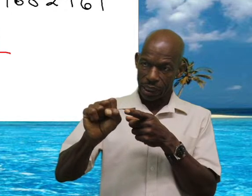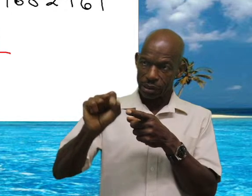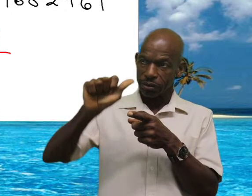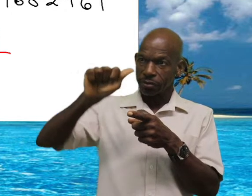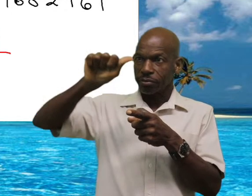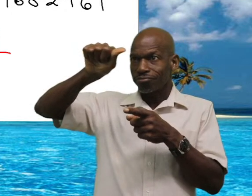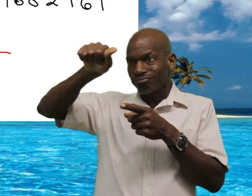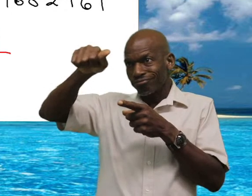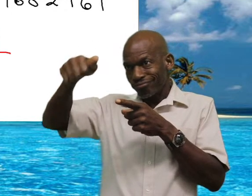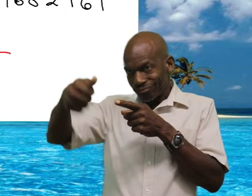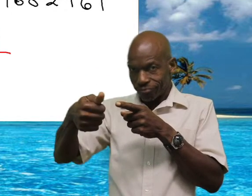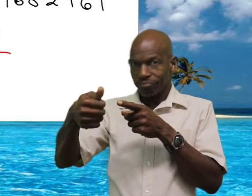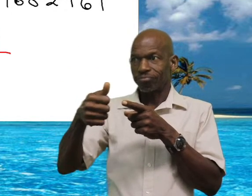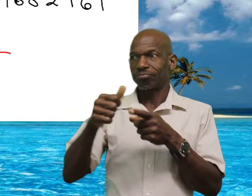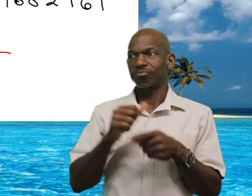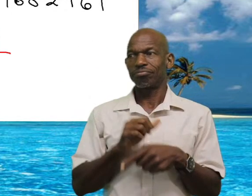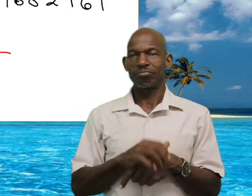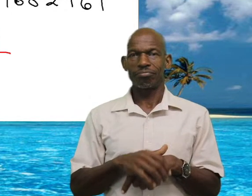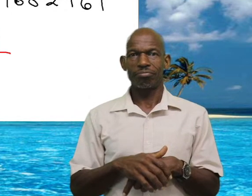bowl.